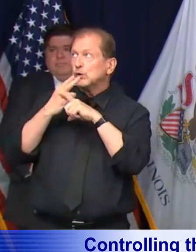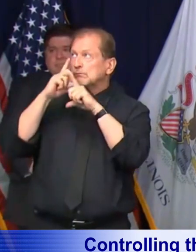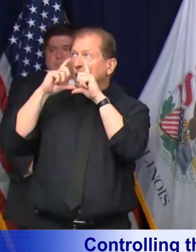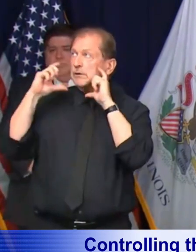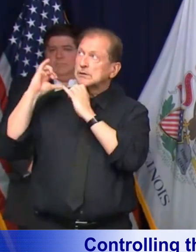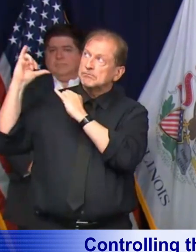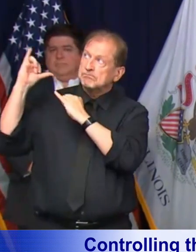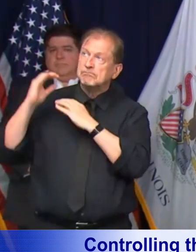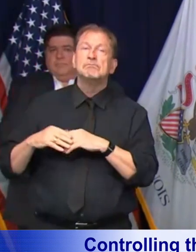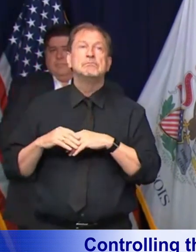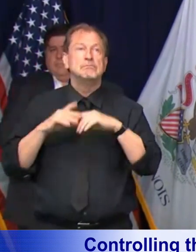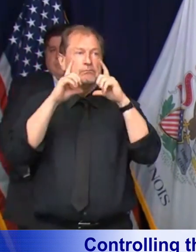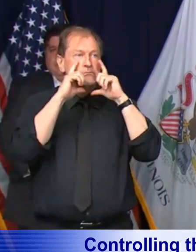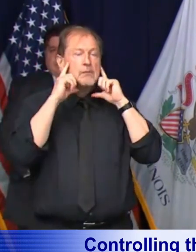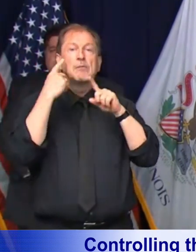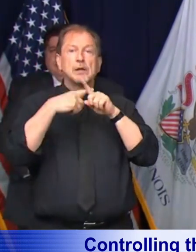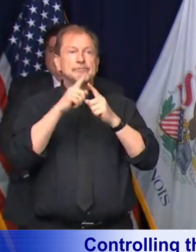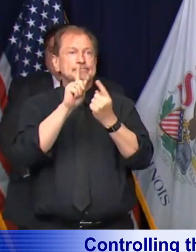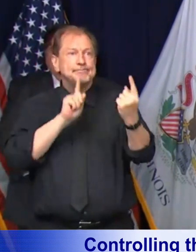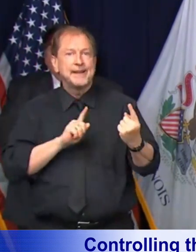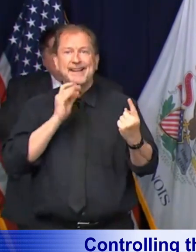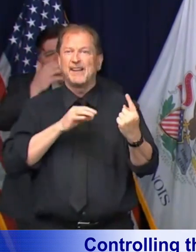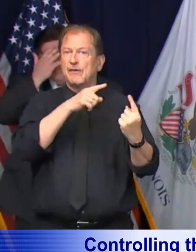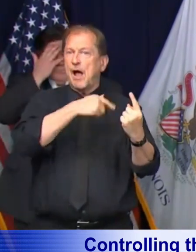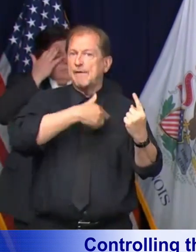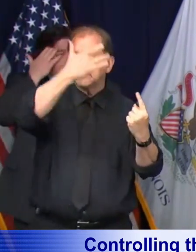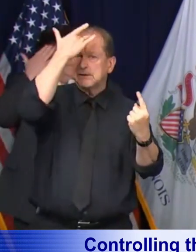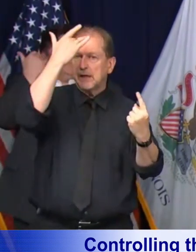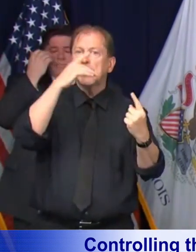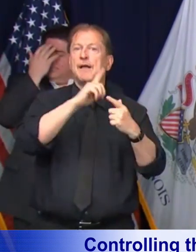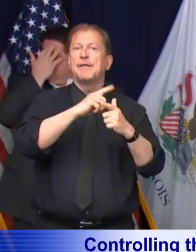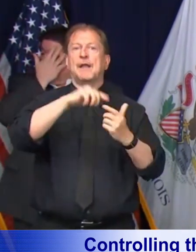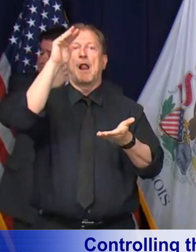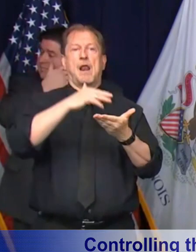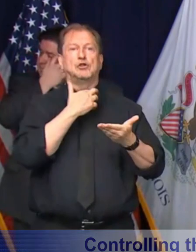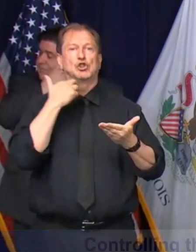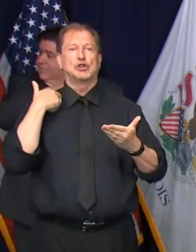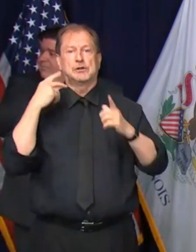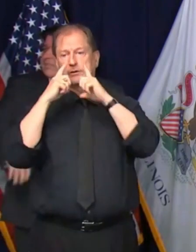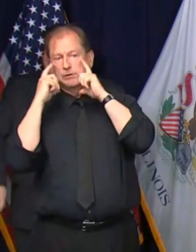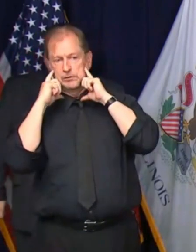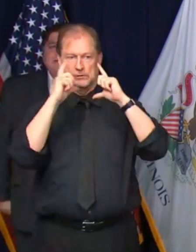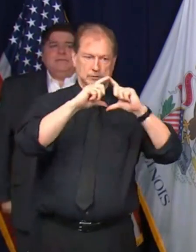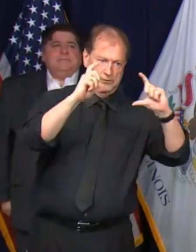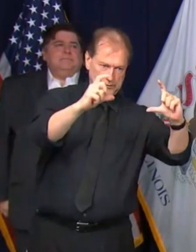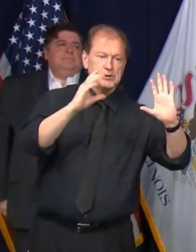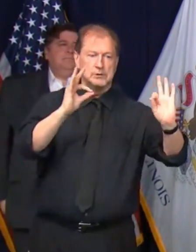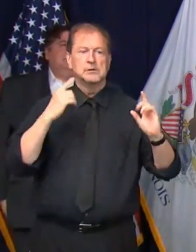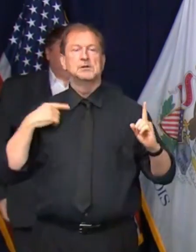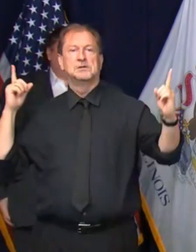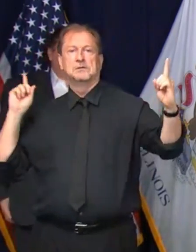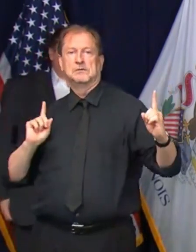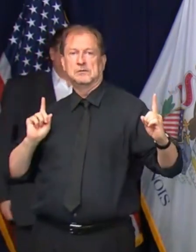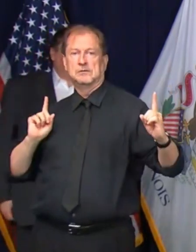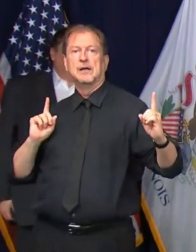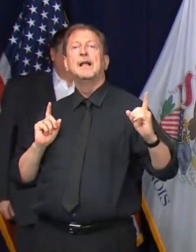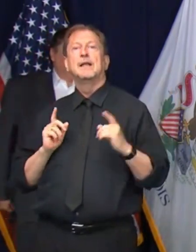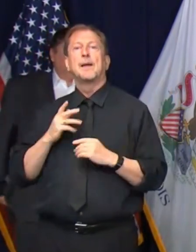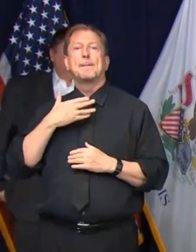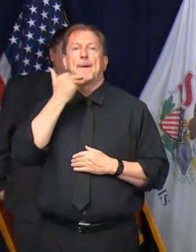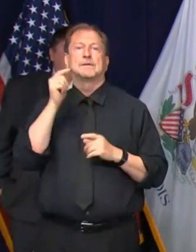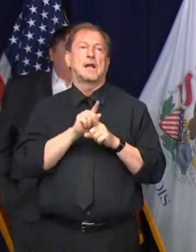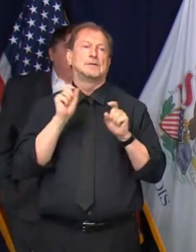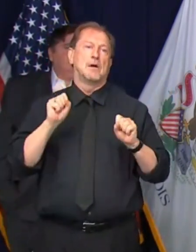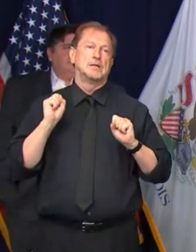that if someone does have something, we can decrease the amount of transmission that would be possible to the best of our abilities with